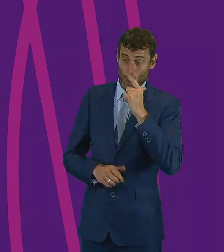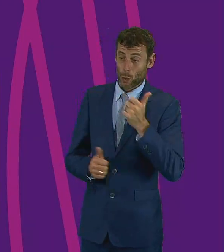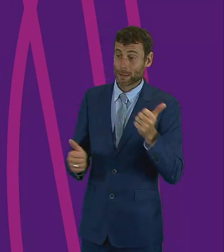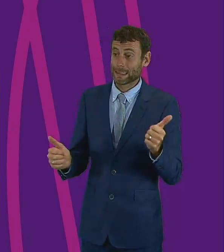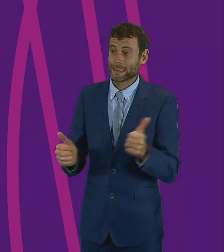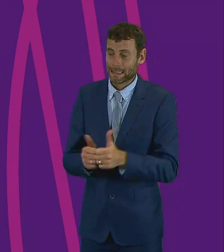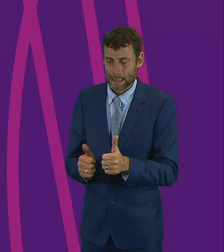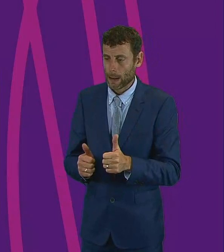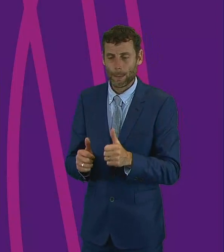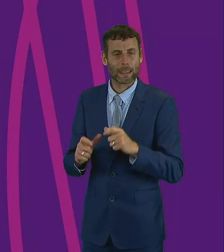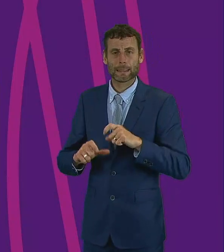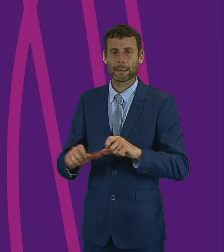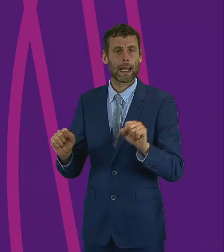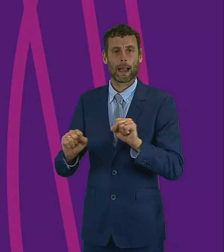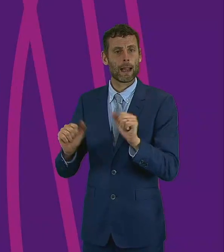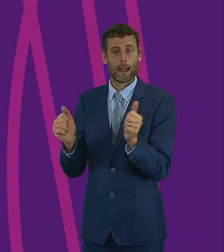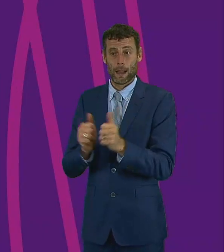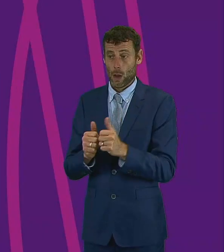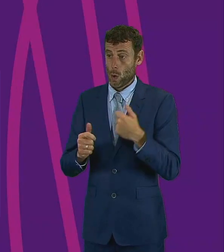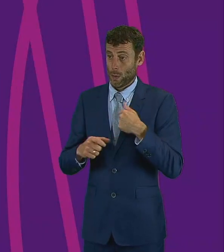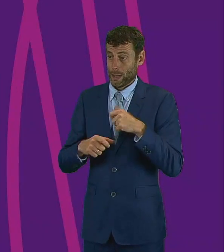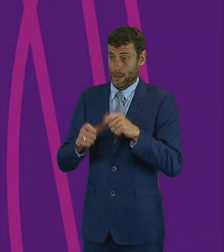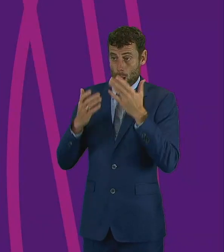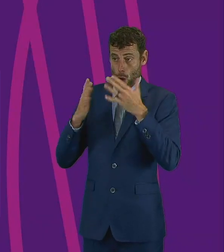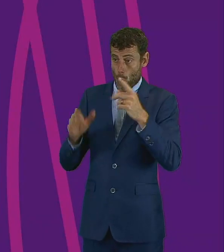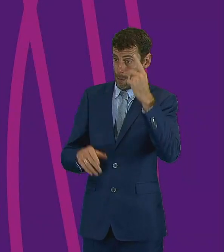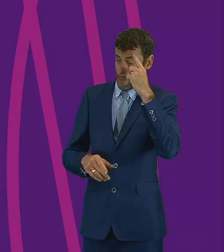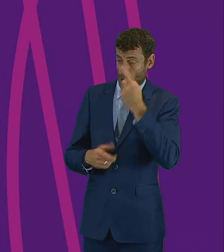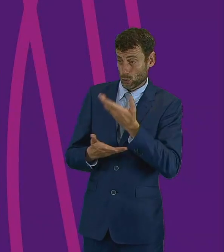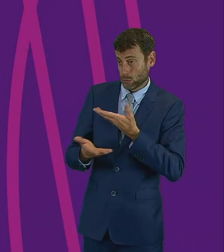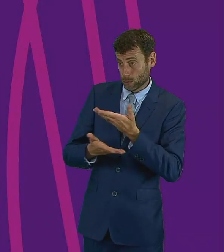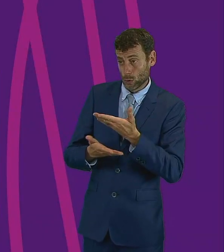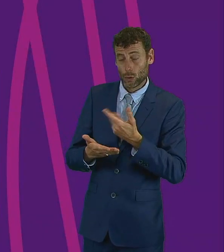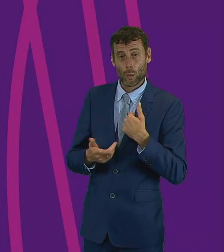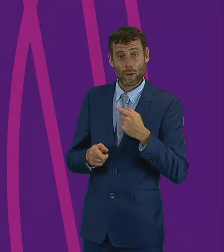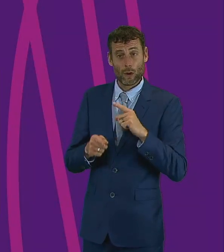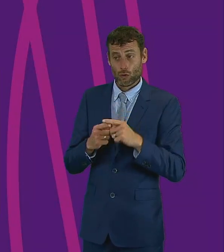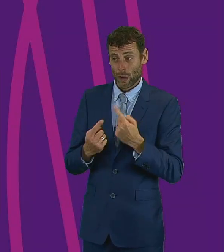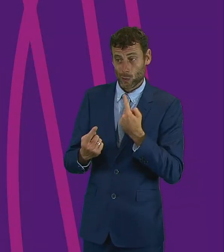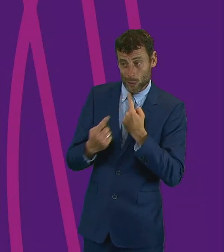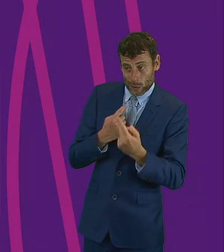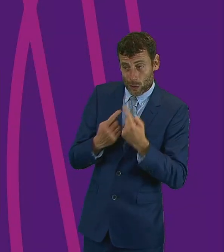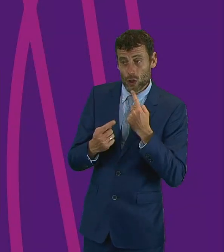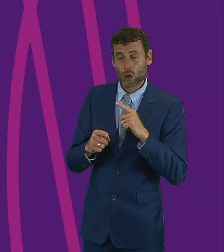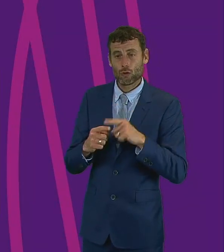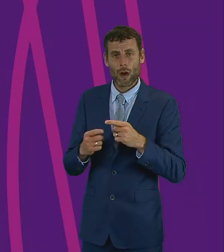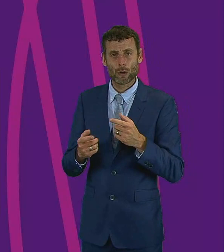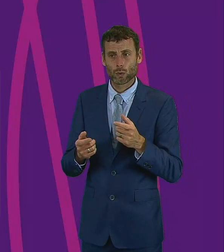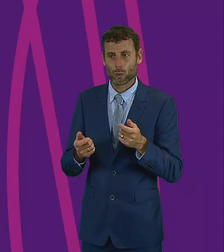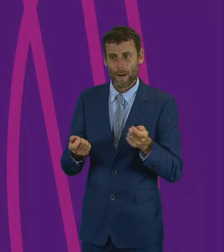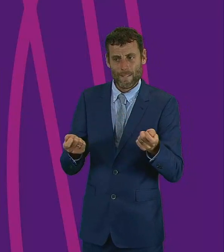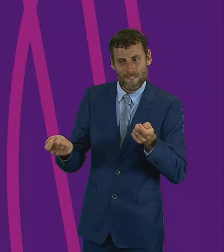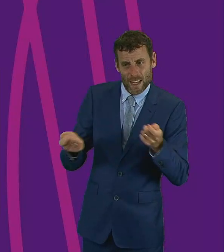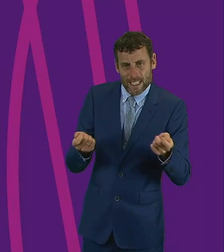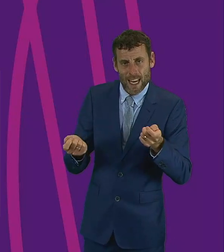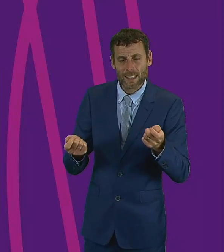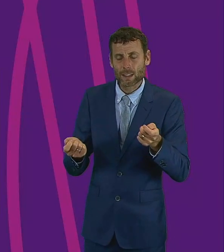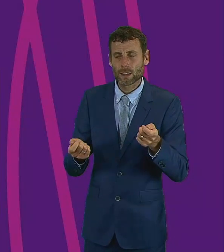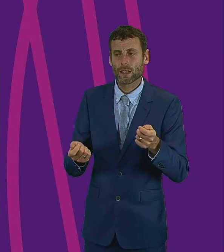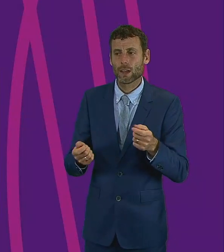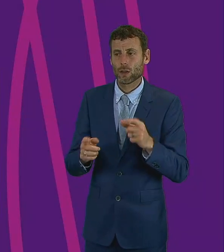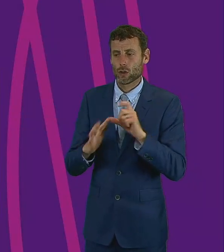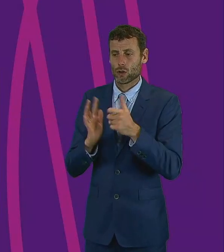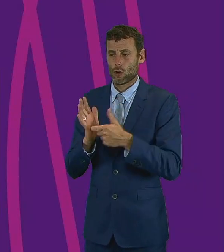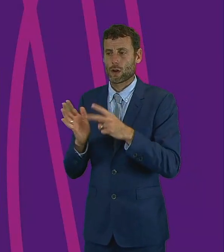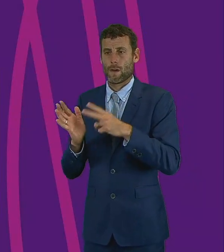we continue to be open-minded. We have continued to try to persuade and facilitate, rather is probably a better word than persuade, facilitate Dr.